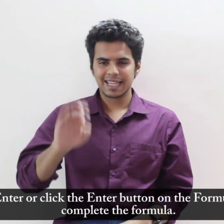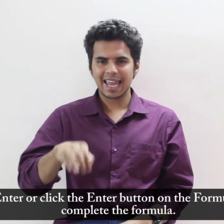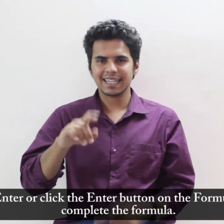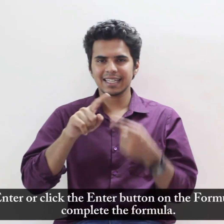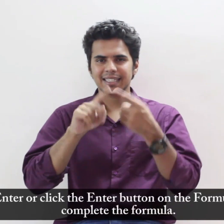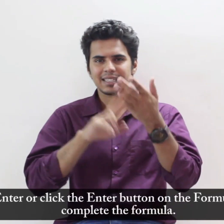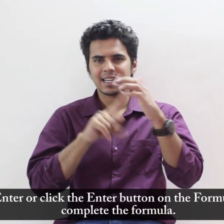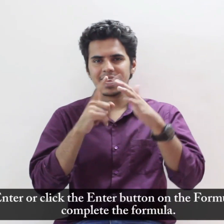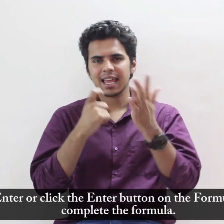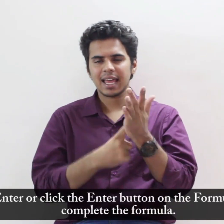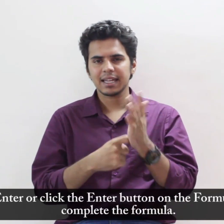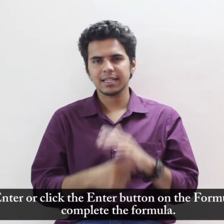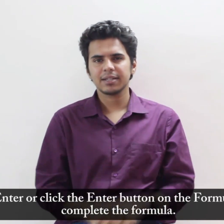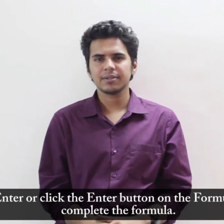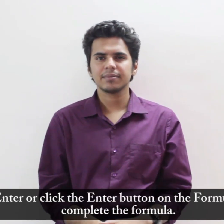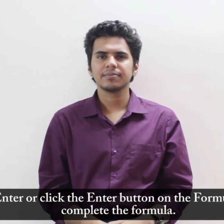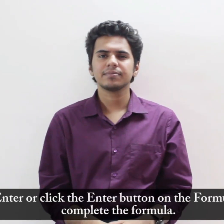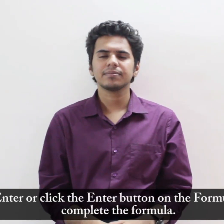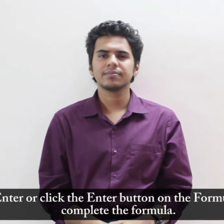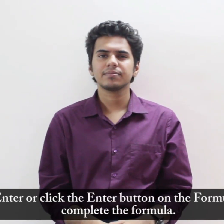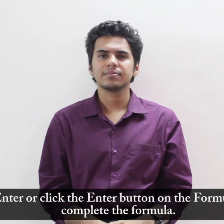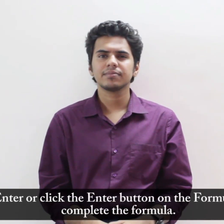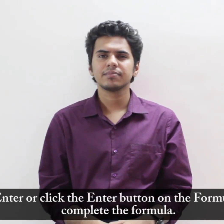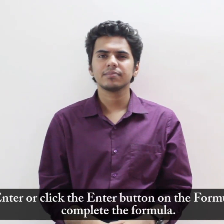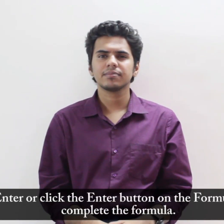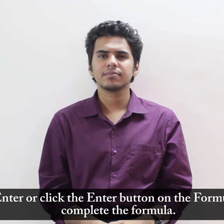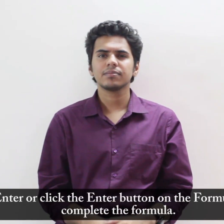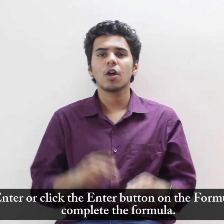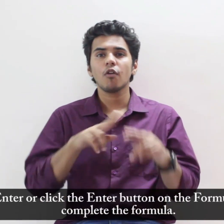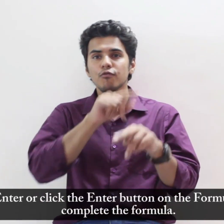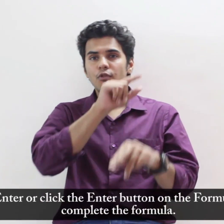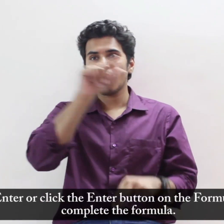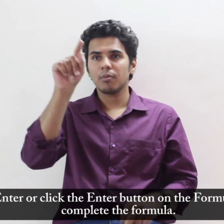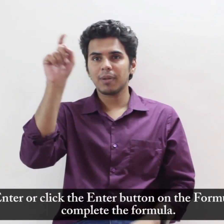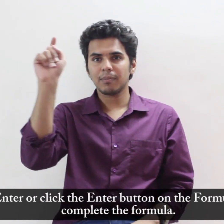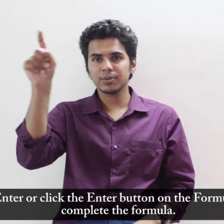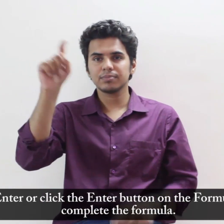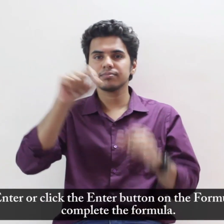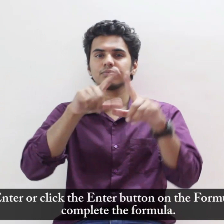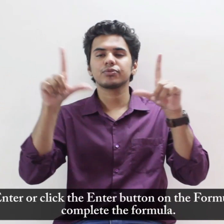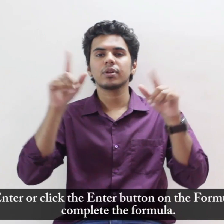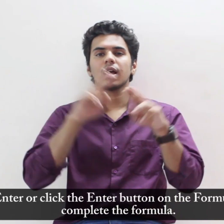6. Press enter or click the enter button on the formula bar to complete the formula.